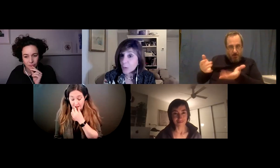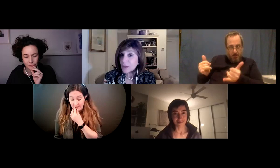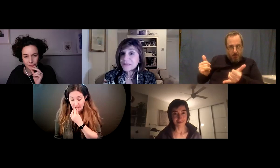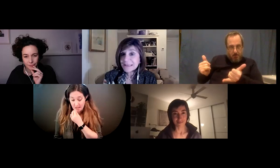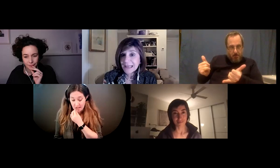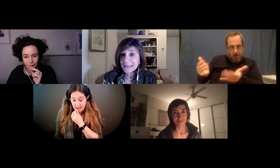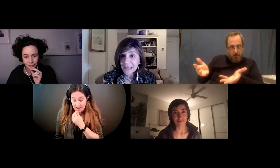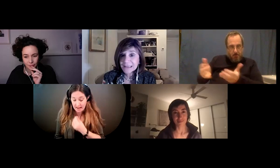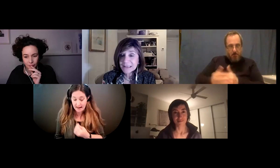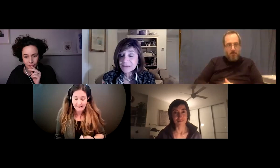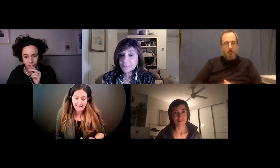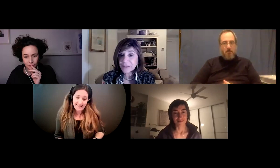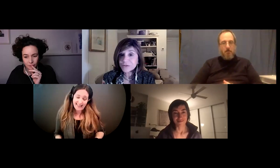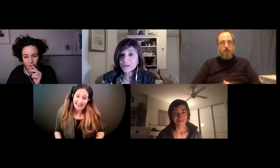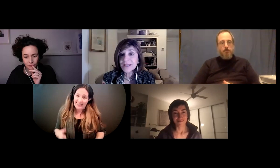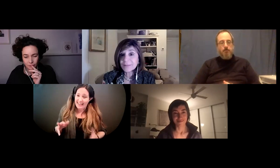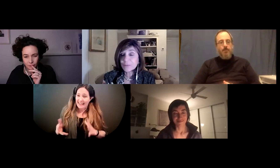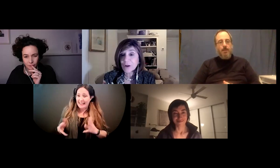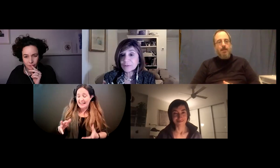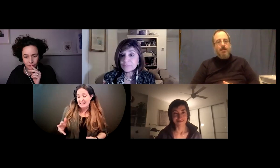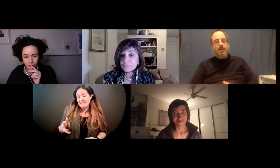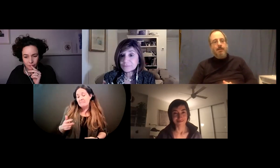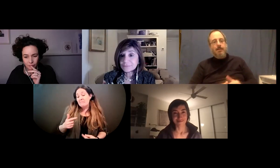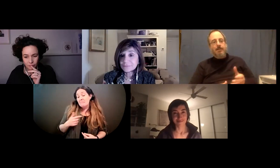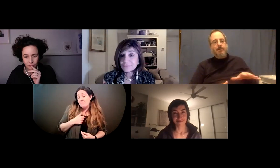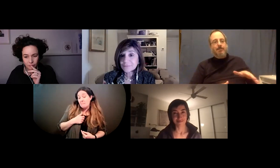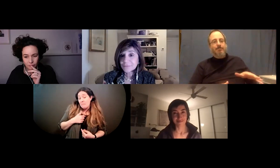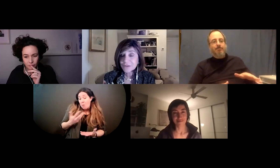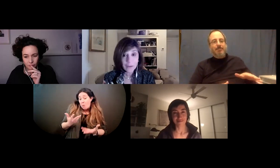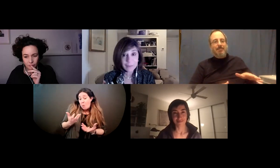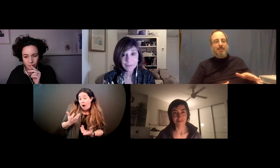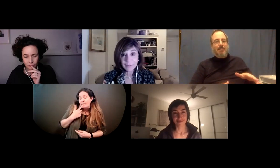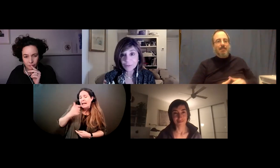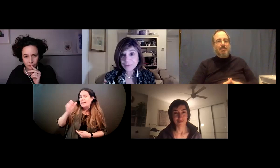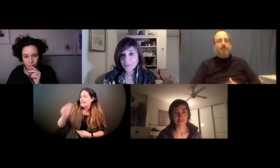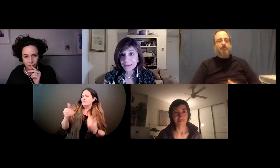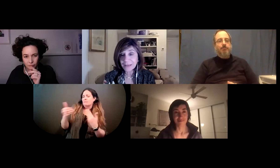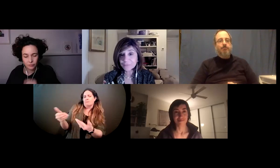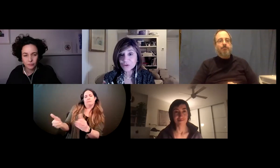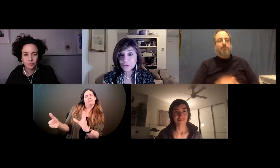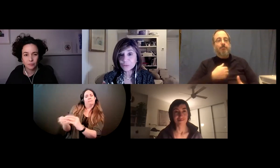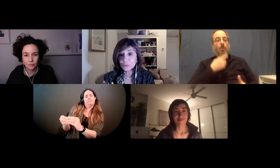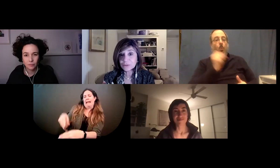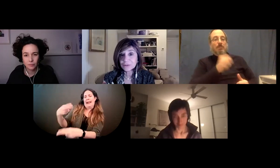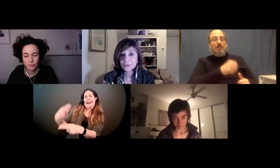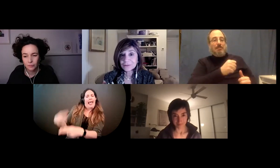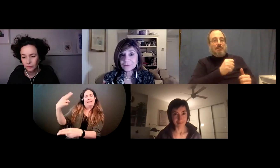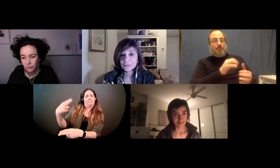I want to say yes, better to name the problem. So I'm going to speak out of